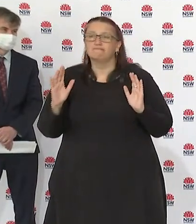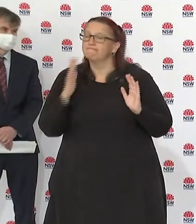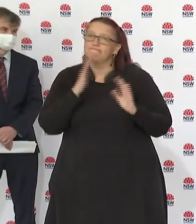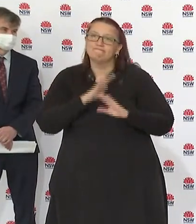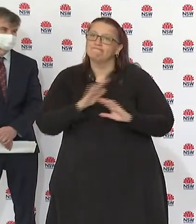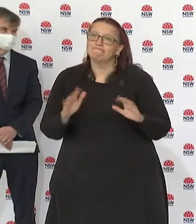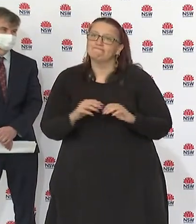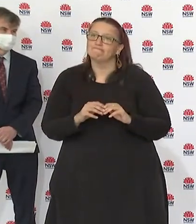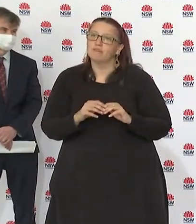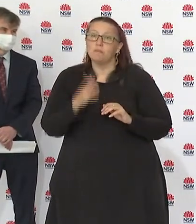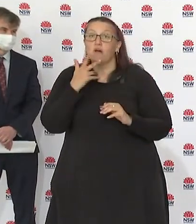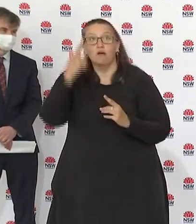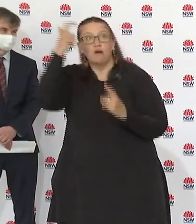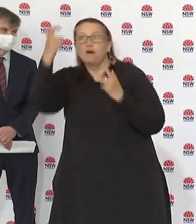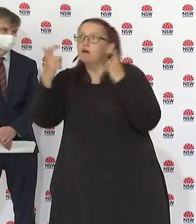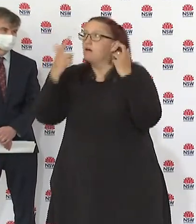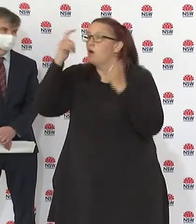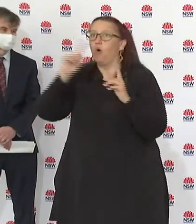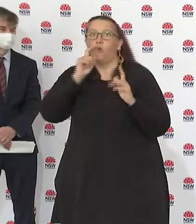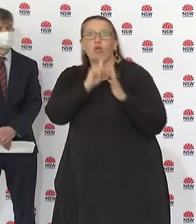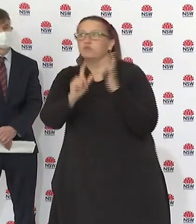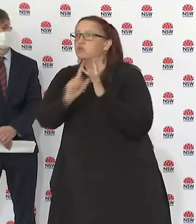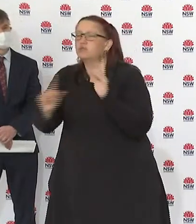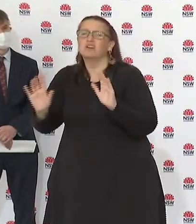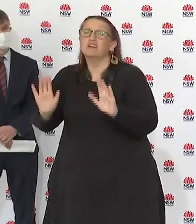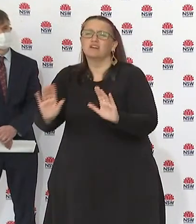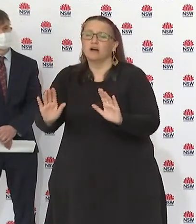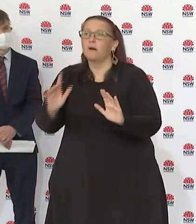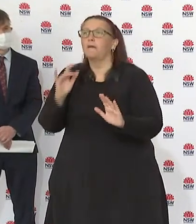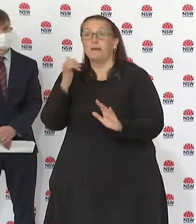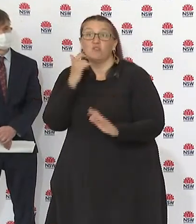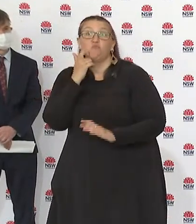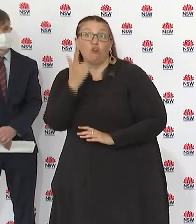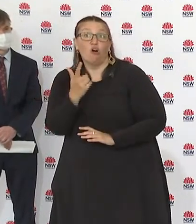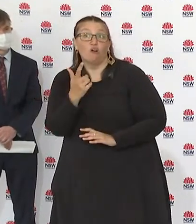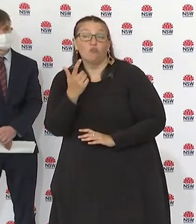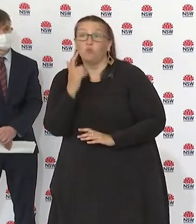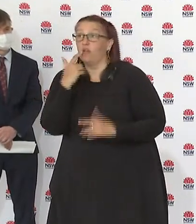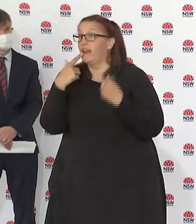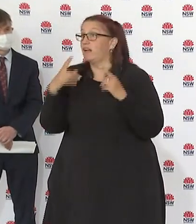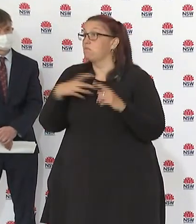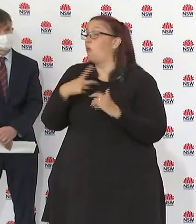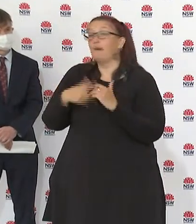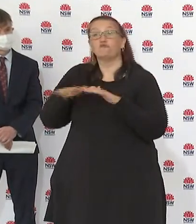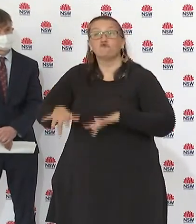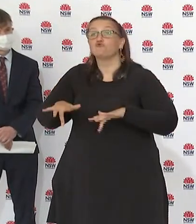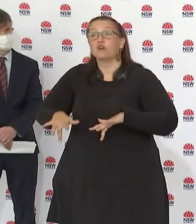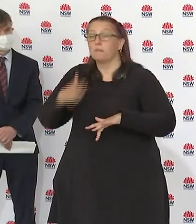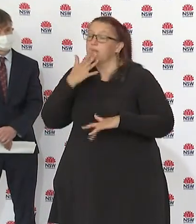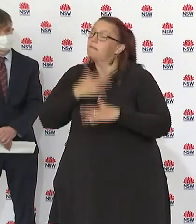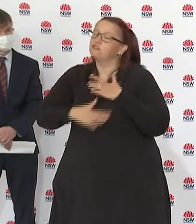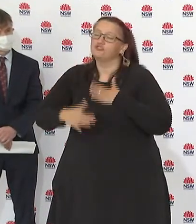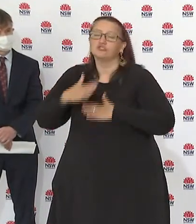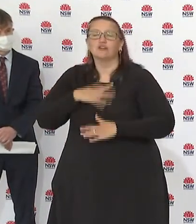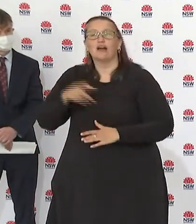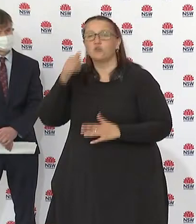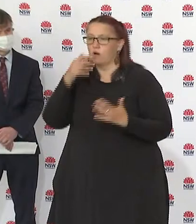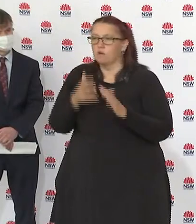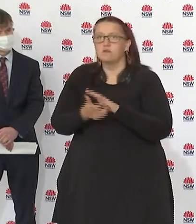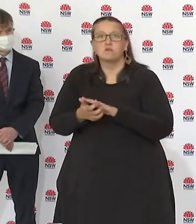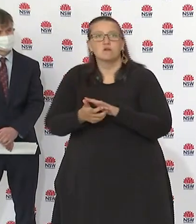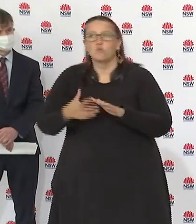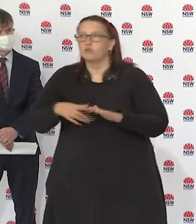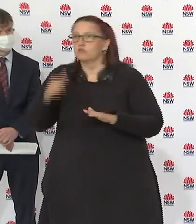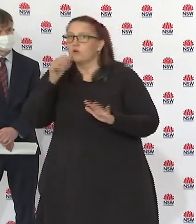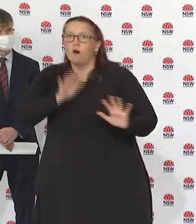hoping to make those announcements as early as tomorrow to give people plenty of notice. And I just ask everybody for their patience. I know it's a very difficult